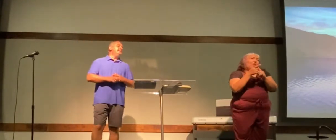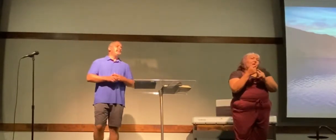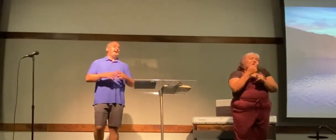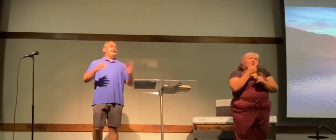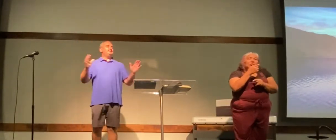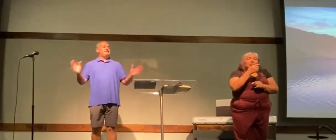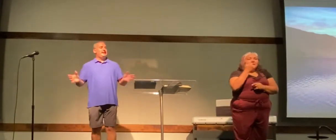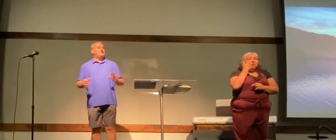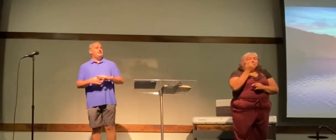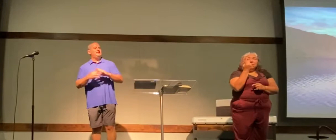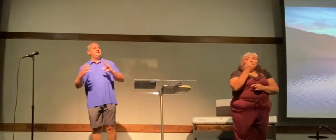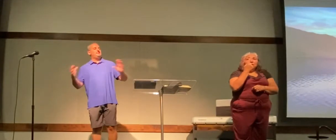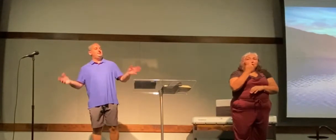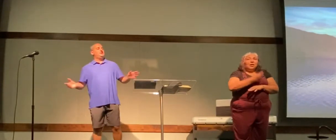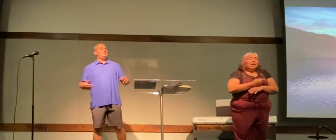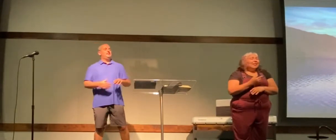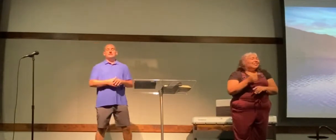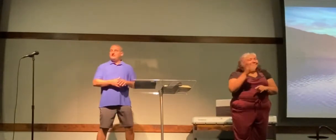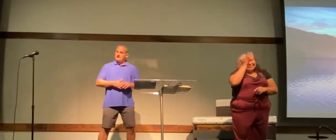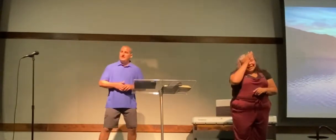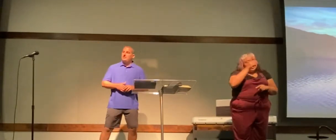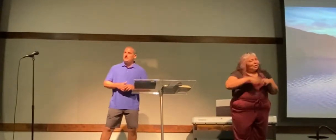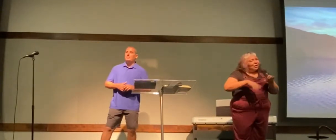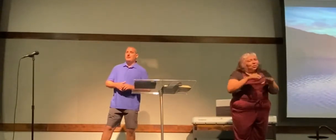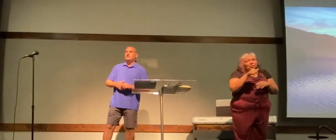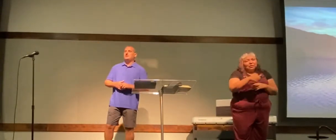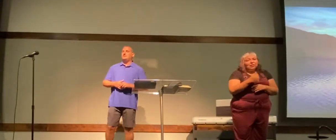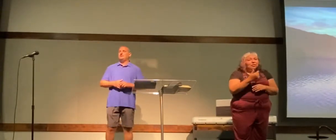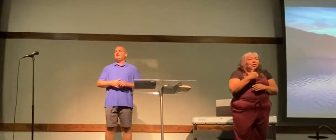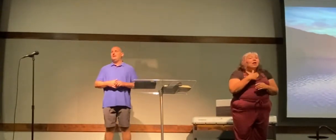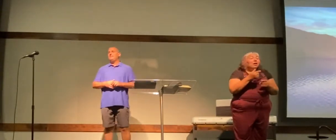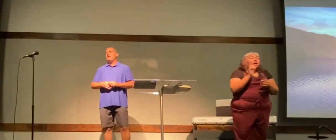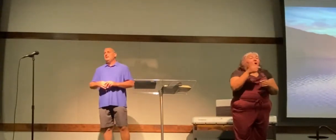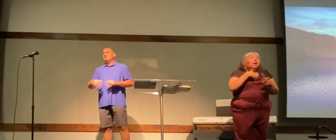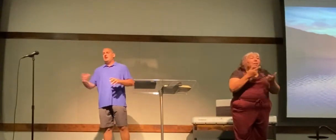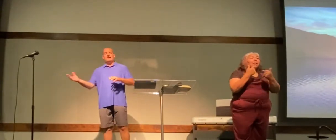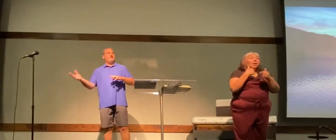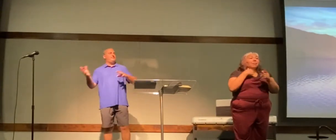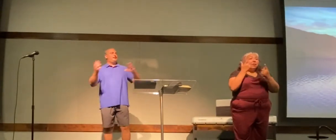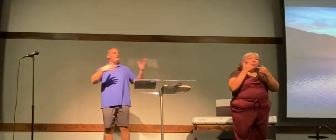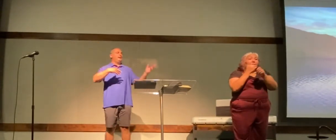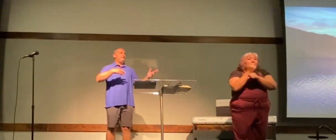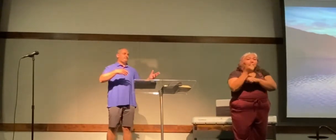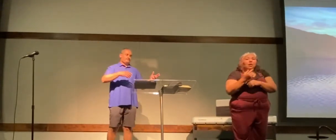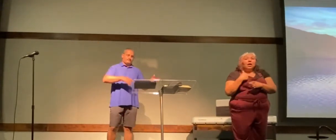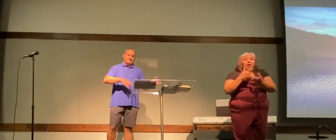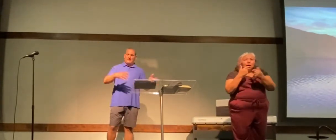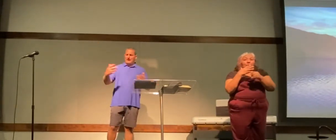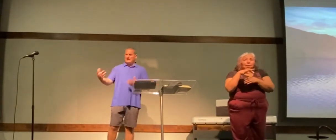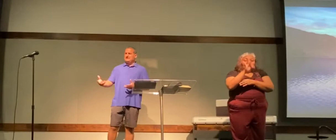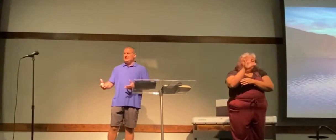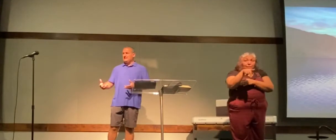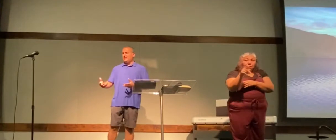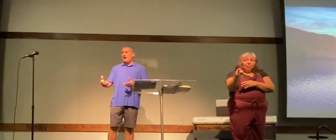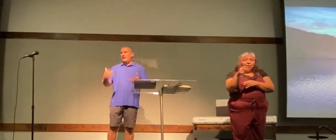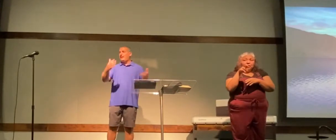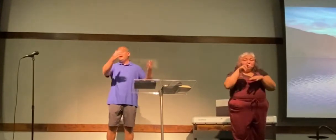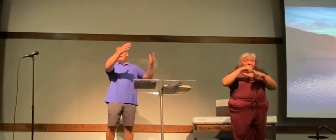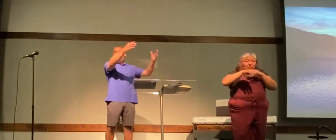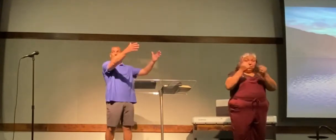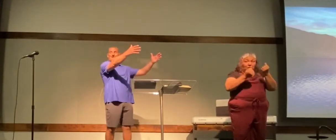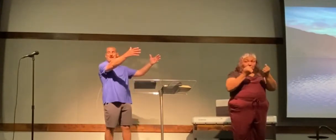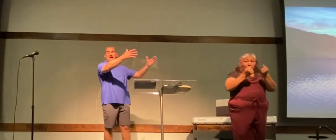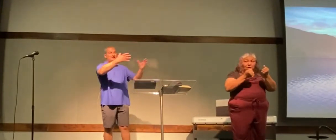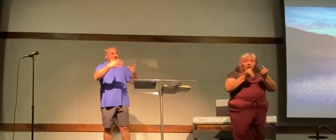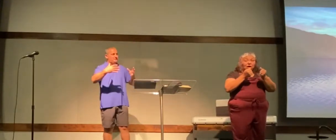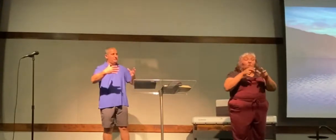Dad, I just can't do it. Can you come and get me? He's like, yeah, I'm on my way. I'm going to come and get you. So I come and pick him up. And he's sitting in the car. Right?